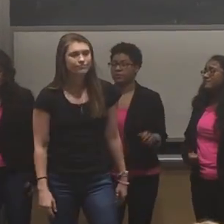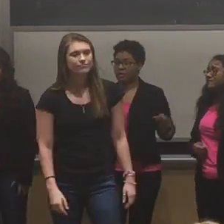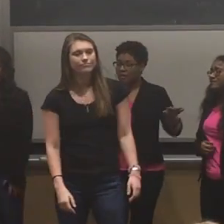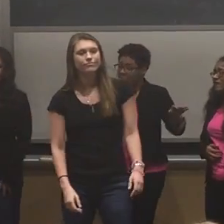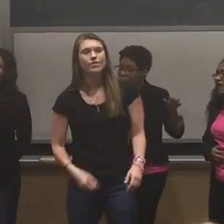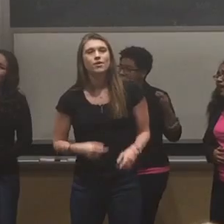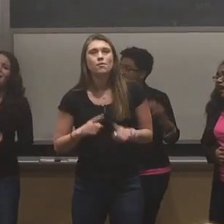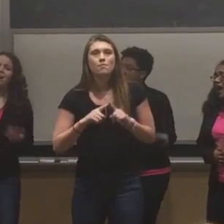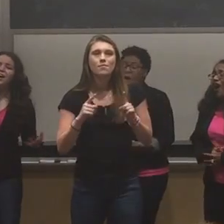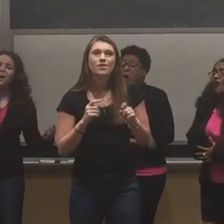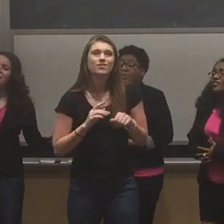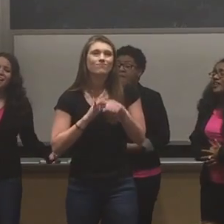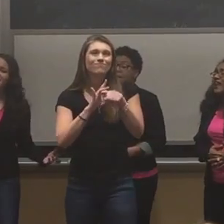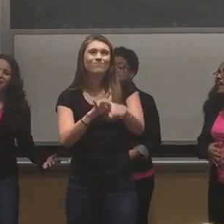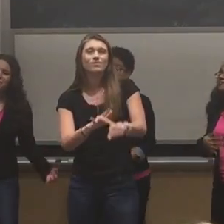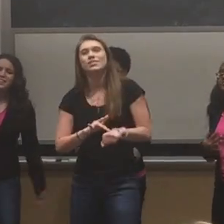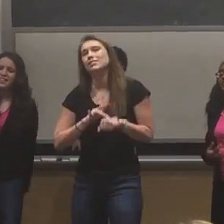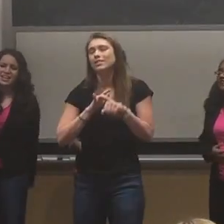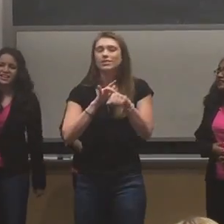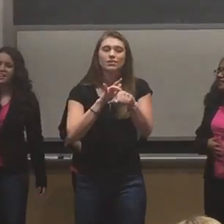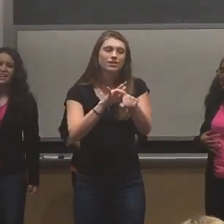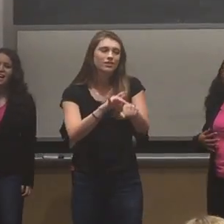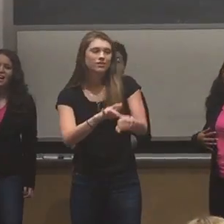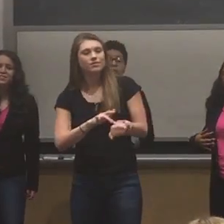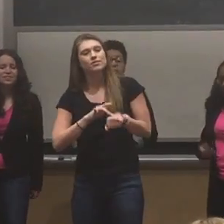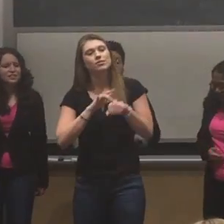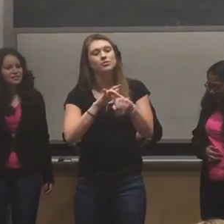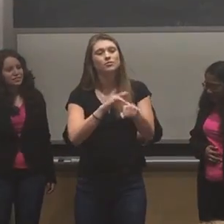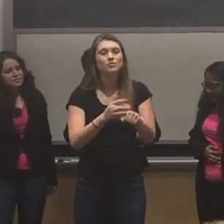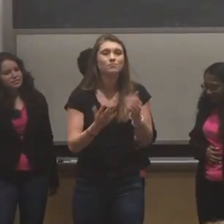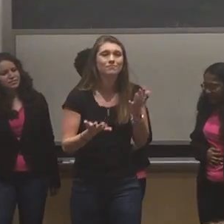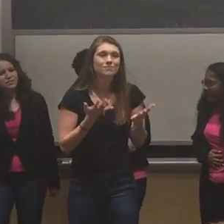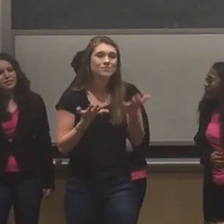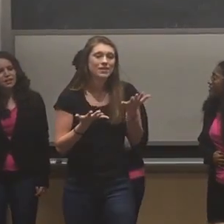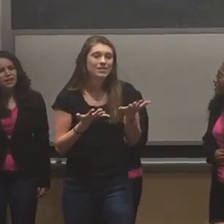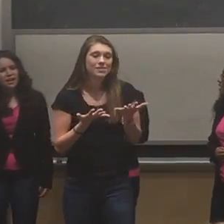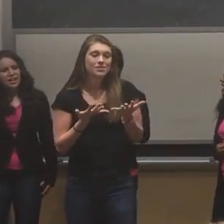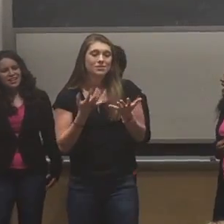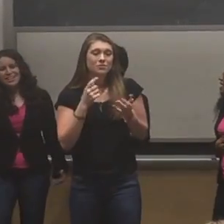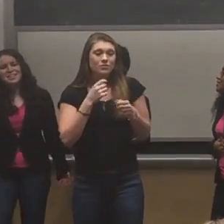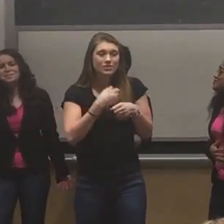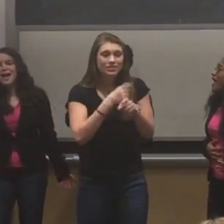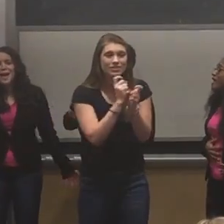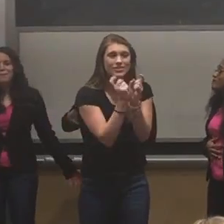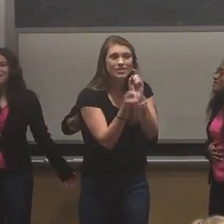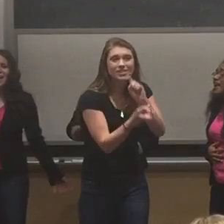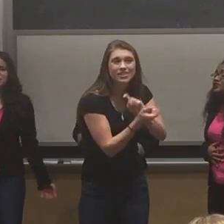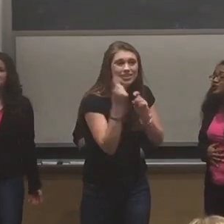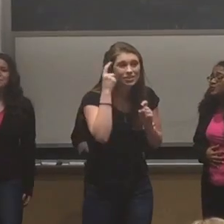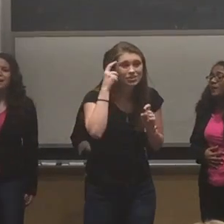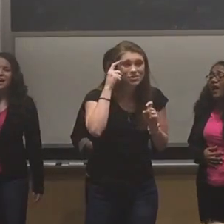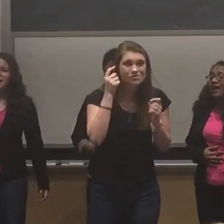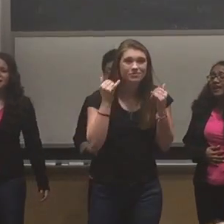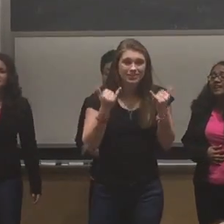sometimes? All that I've been thinking of. All that I've of. Is maybe that you might.